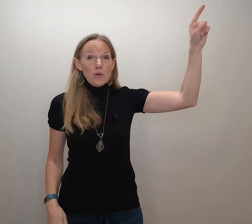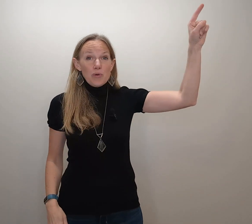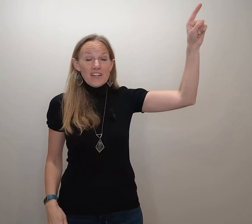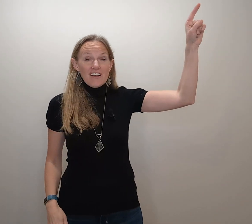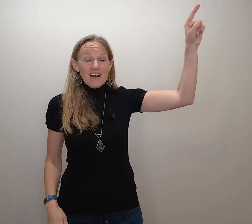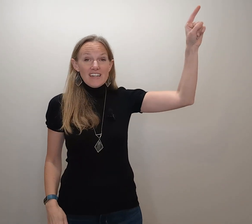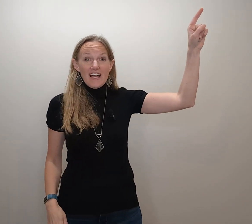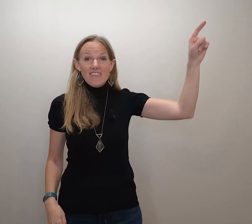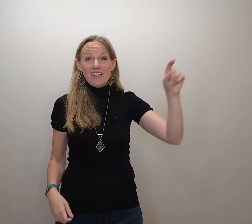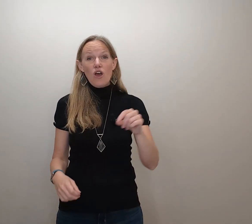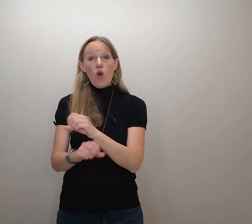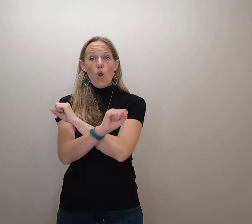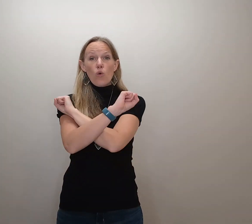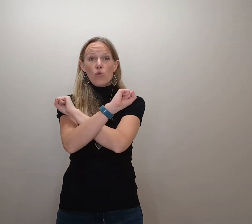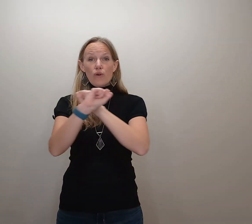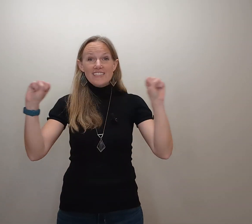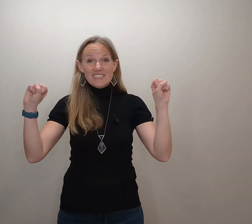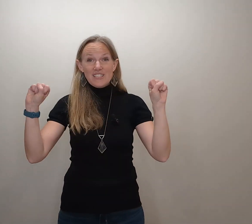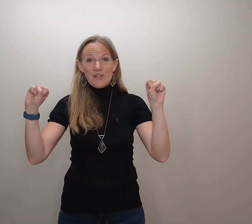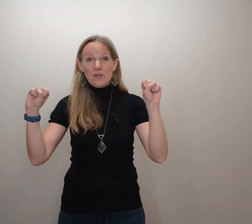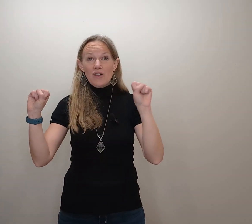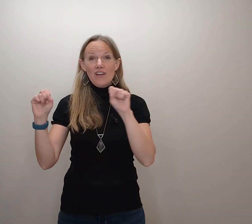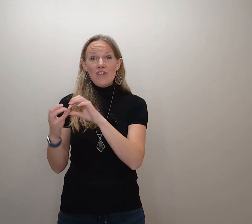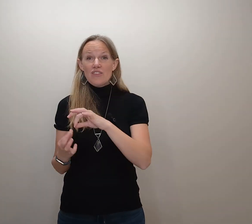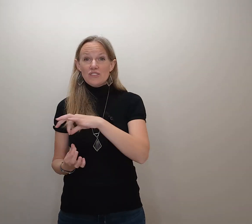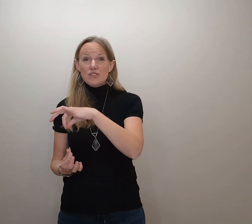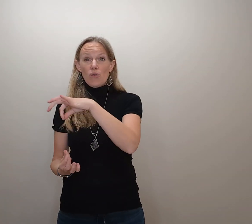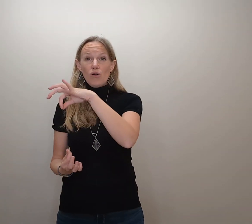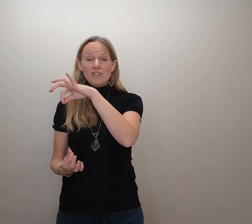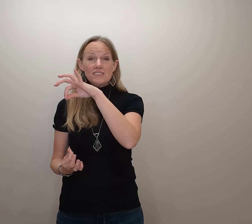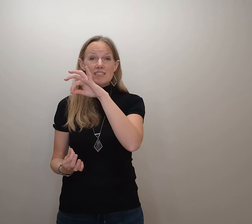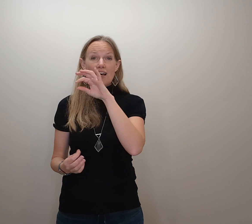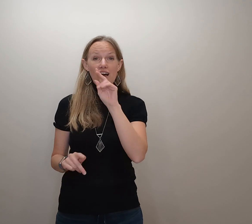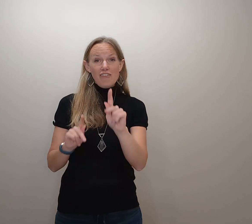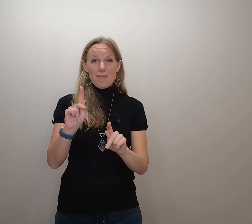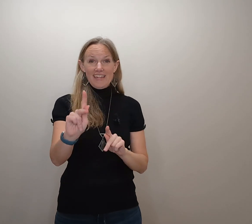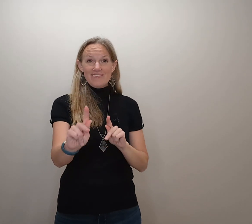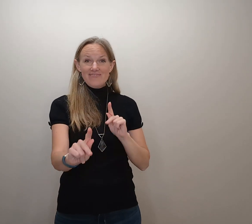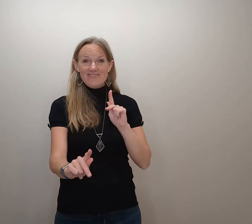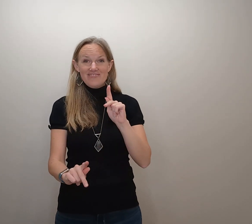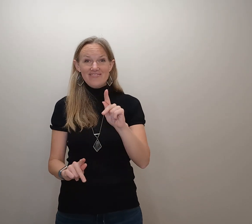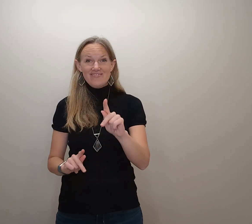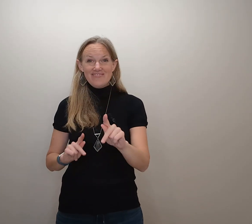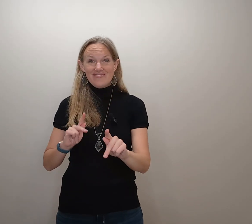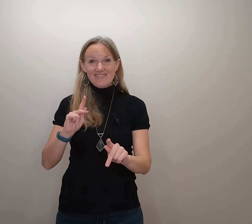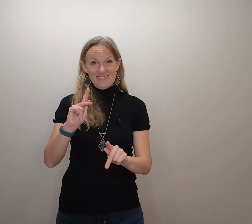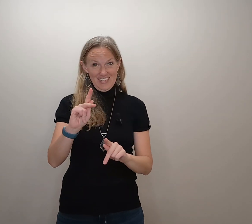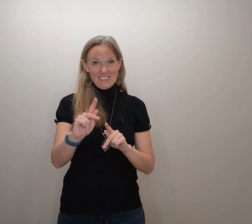You, pointing to God in heaven, rescue the souls of men. That's